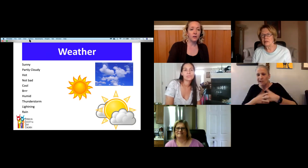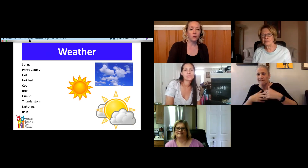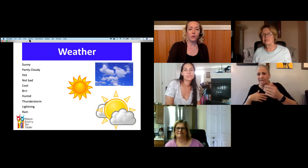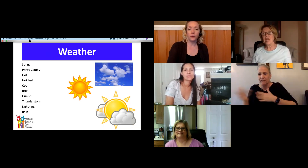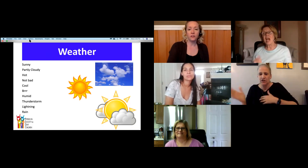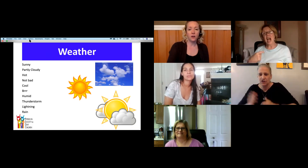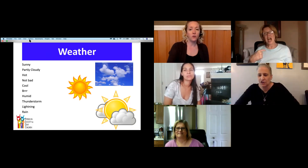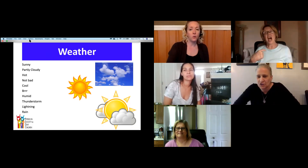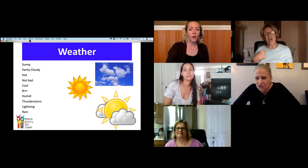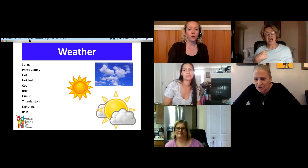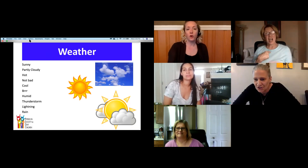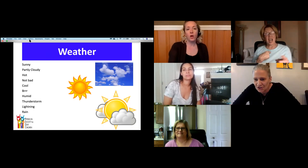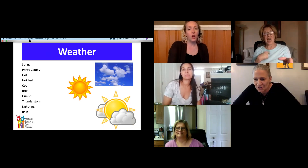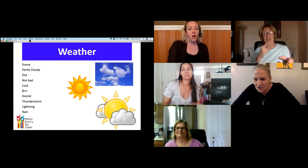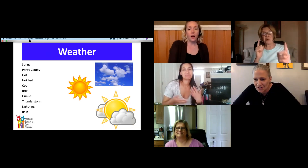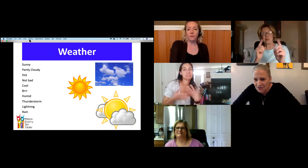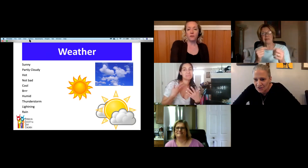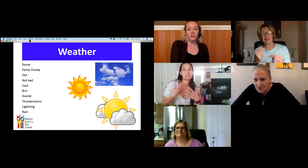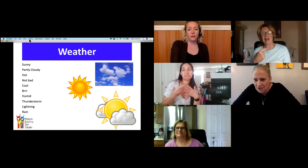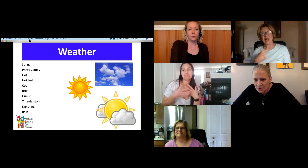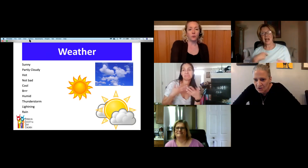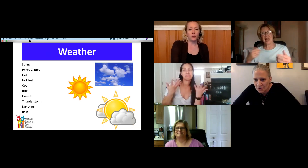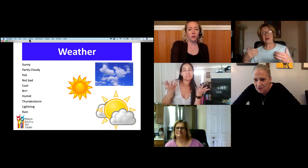weather? I'm very flexible, so.